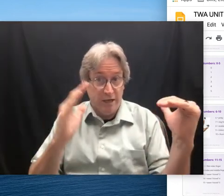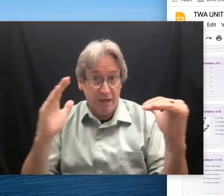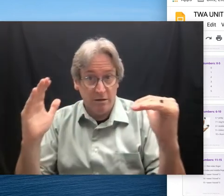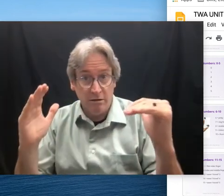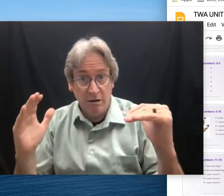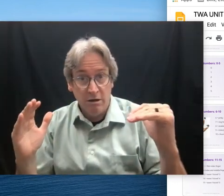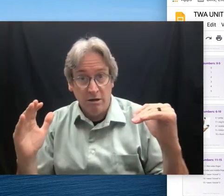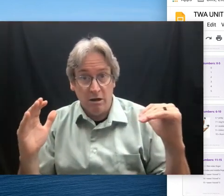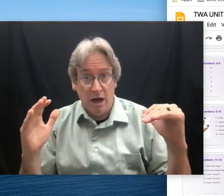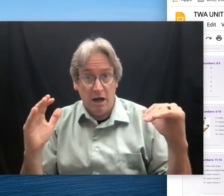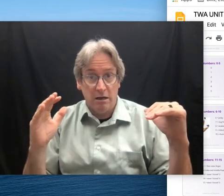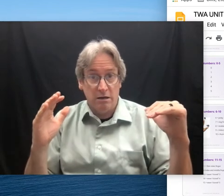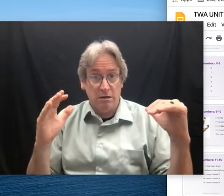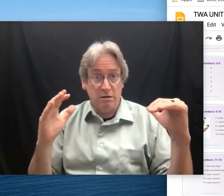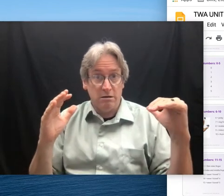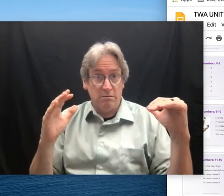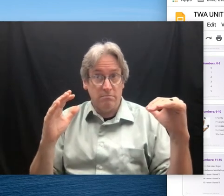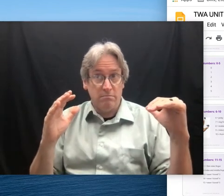So we can,